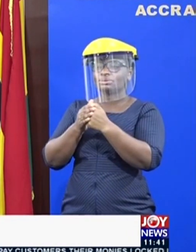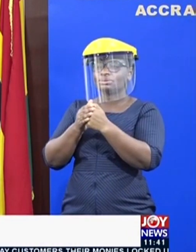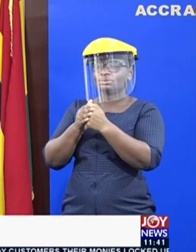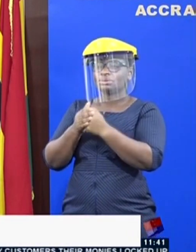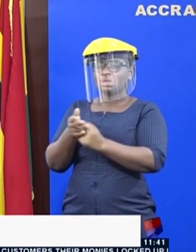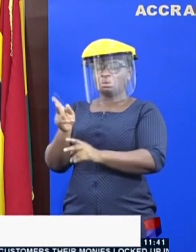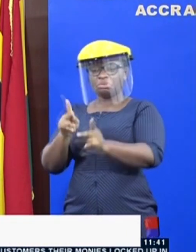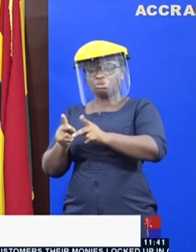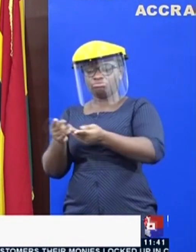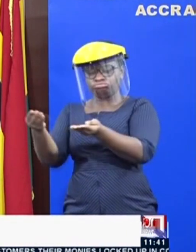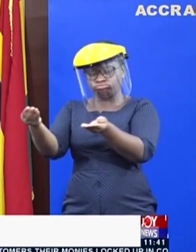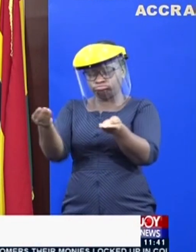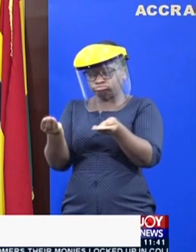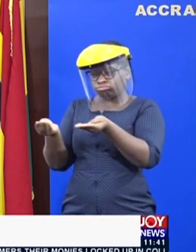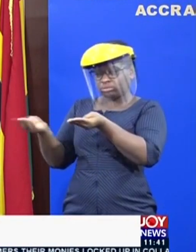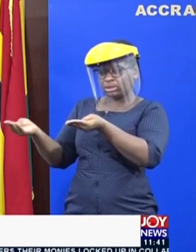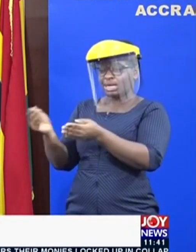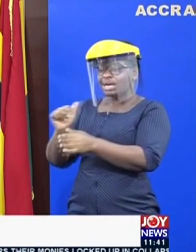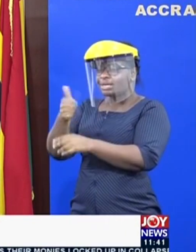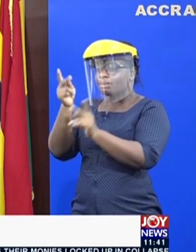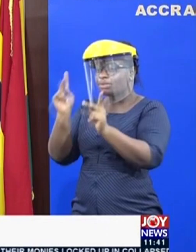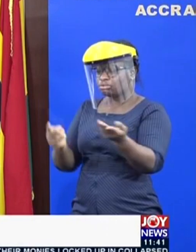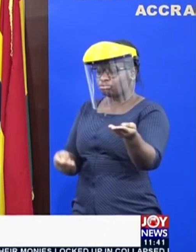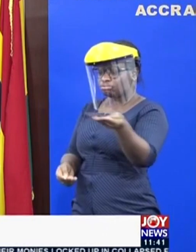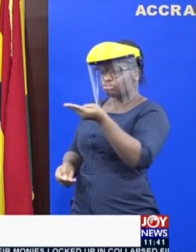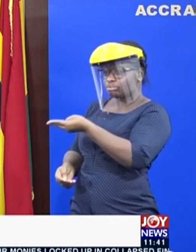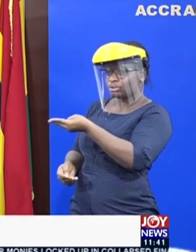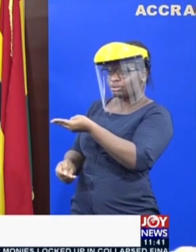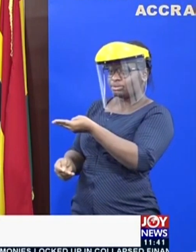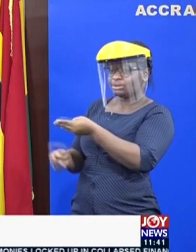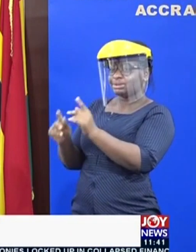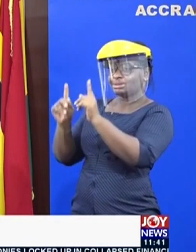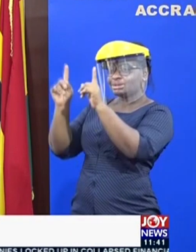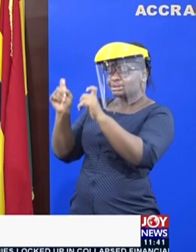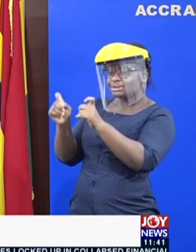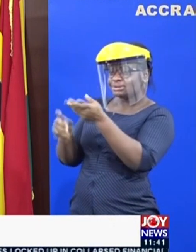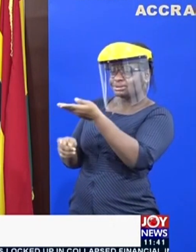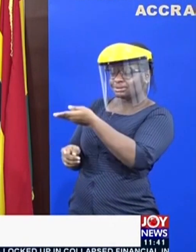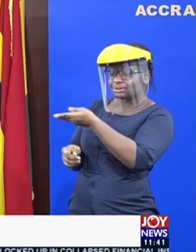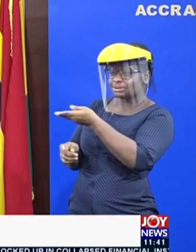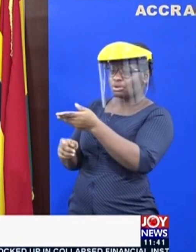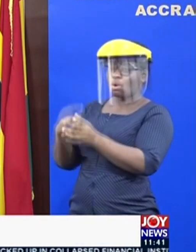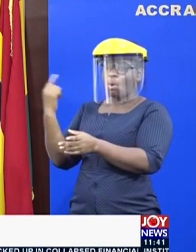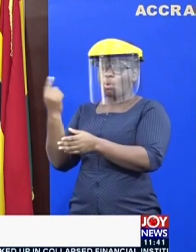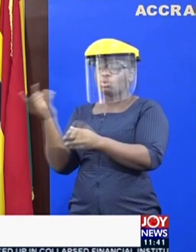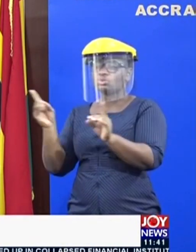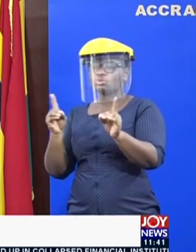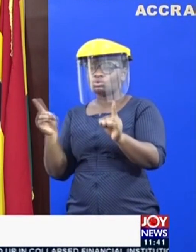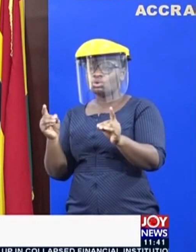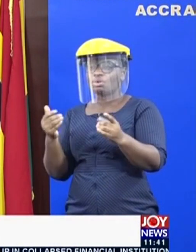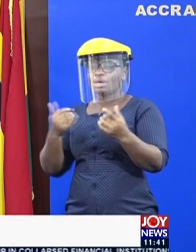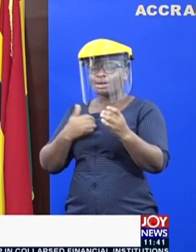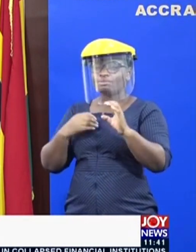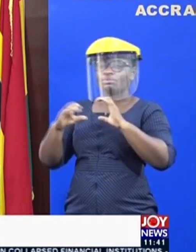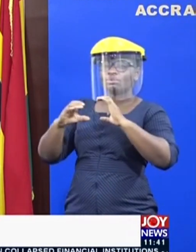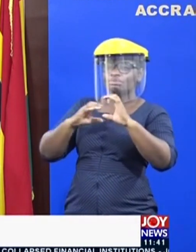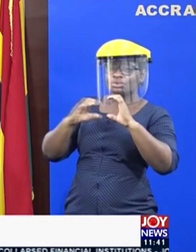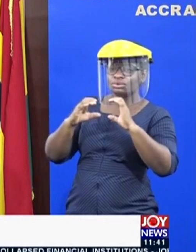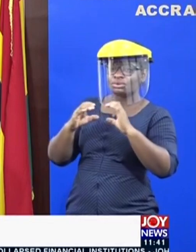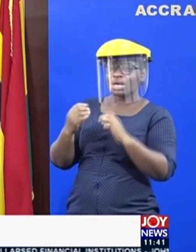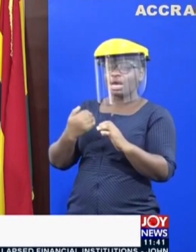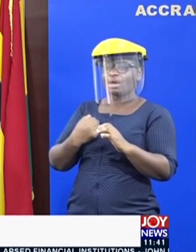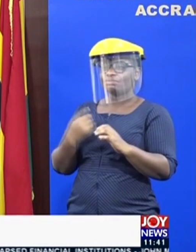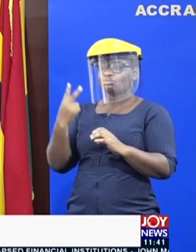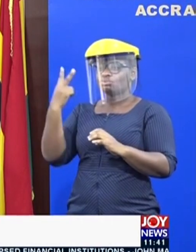the people who submitted. So for everybody who submitted a test, like we always do, we have communicated. There are two